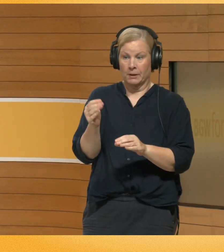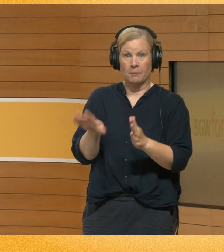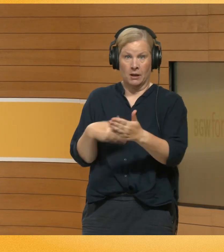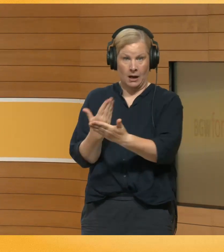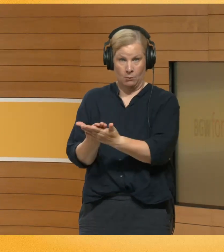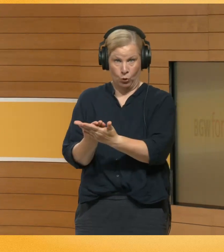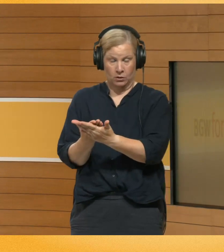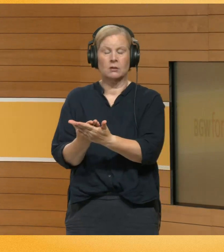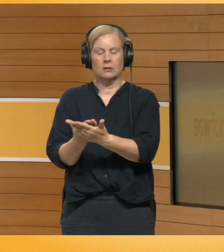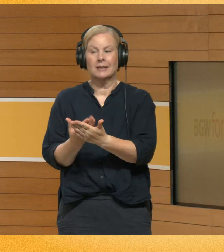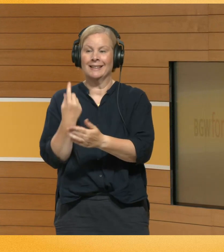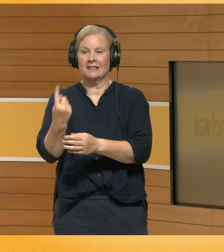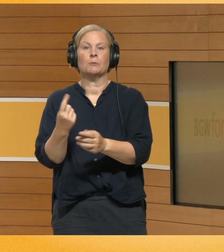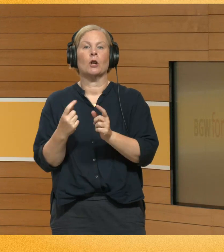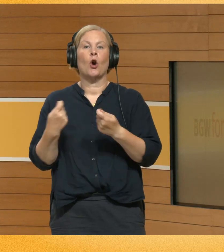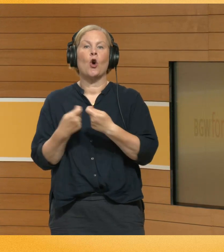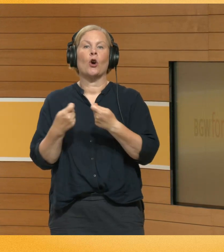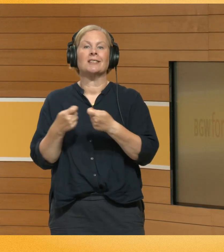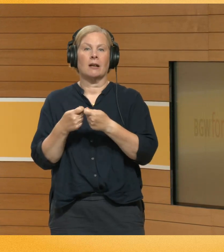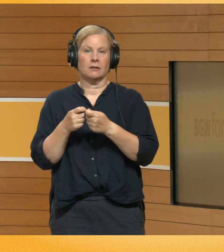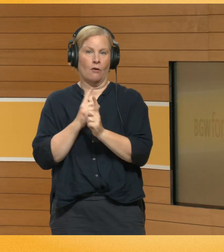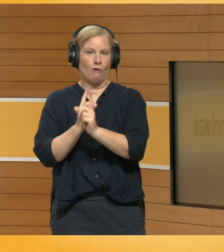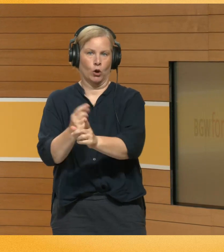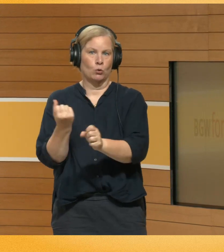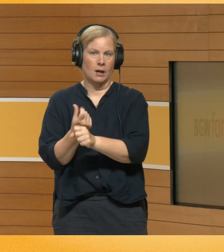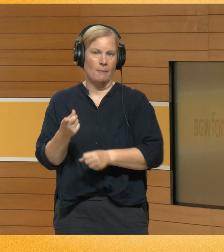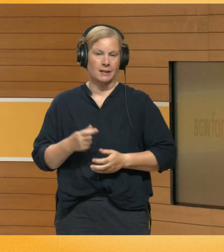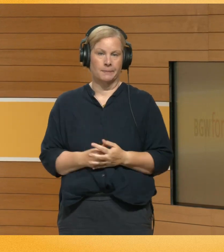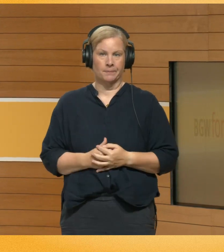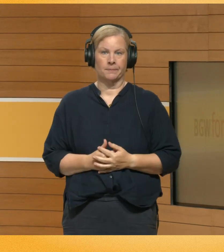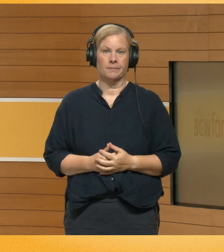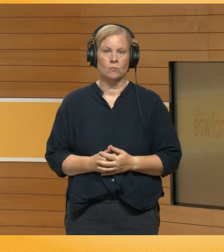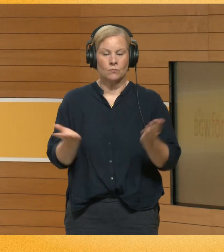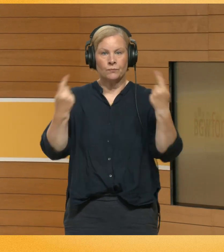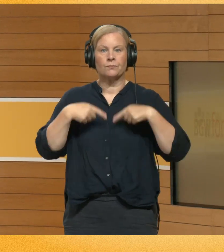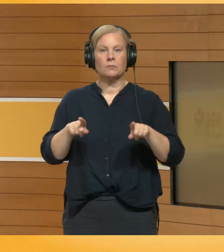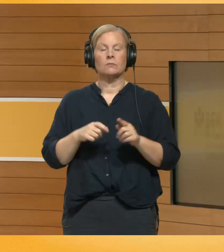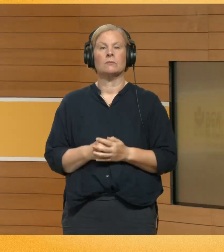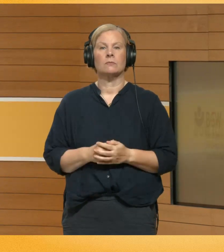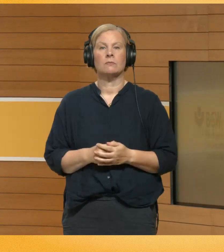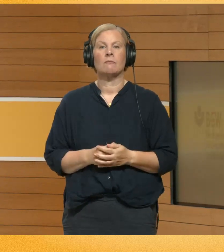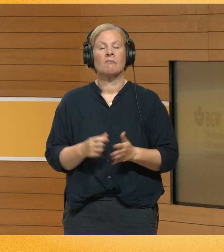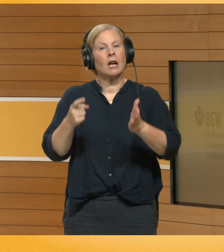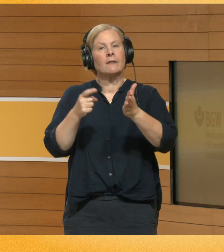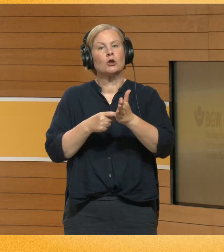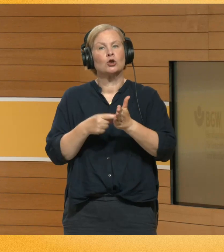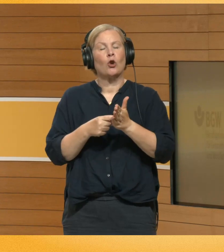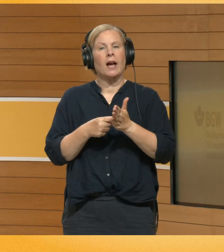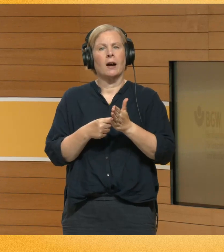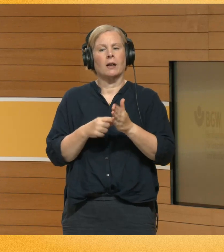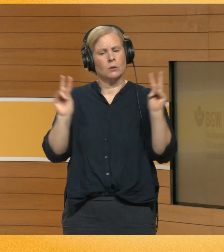of taxes on their salaries, and this took effect for 3 months from April.